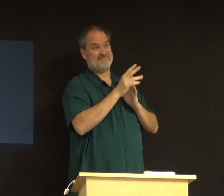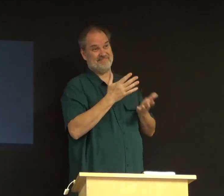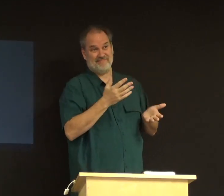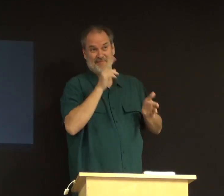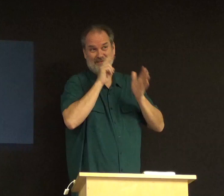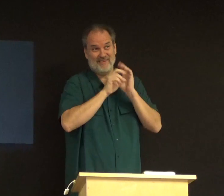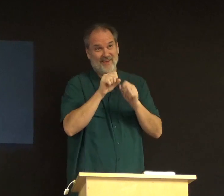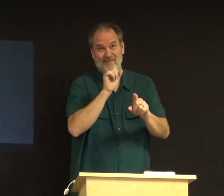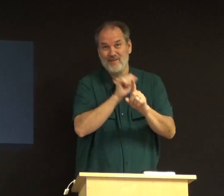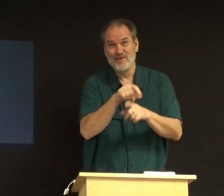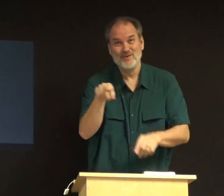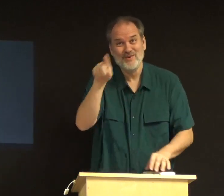Bible. It's a problem.